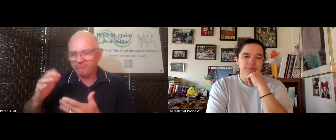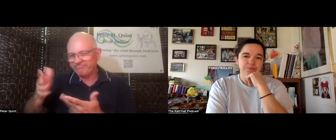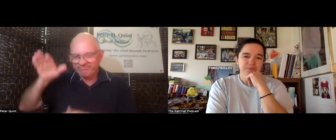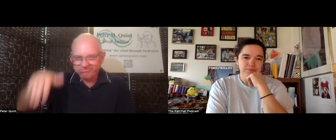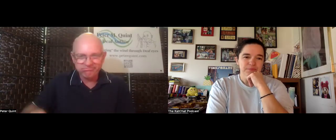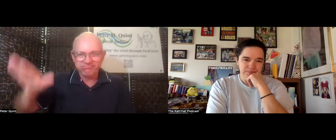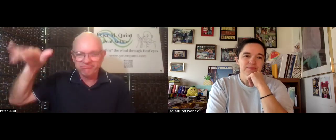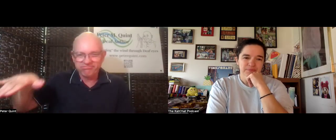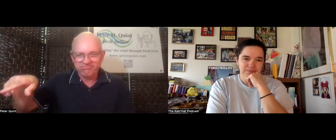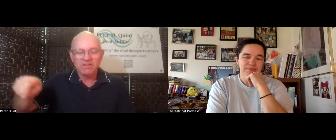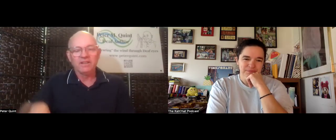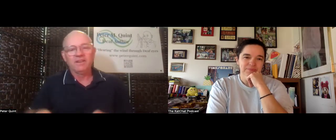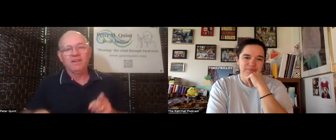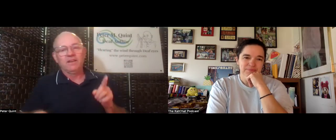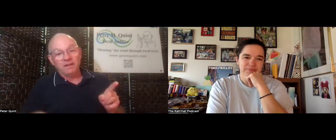me.